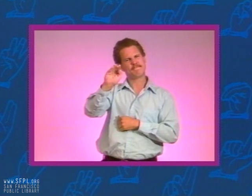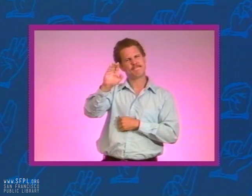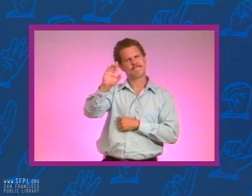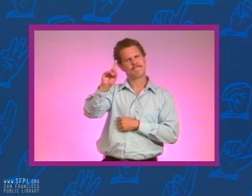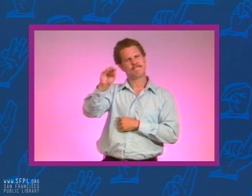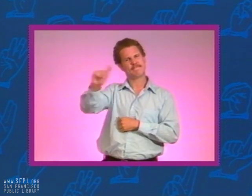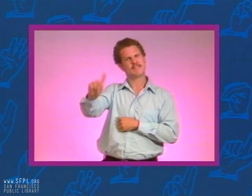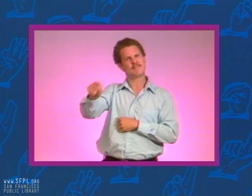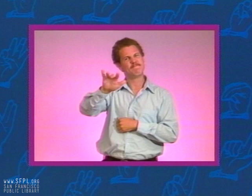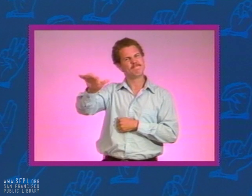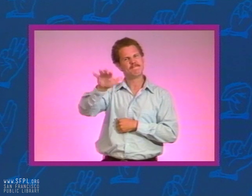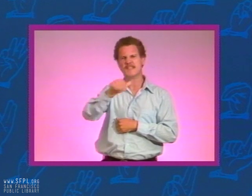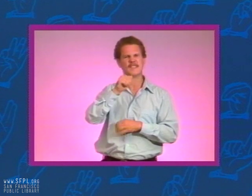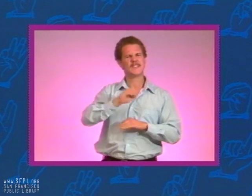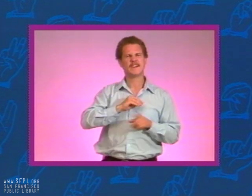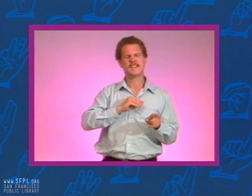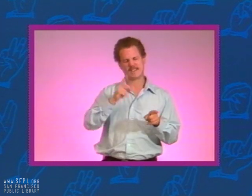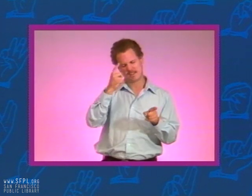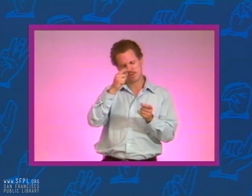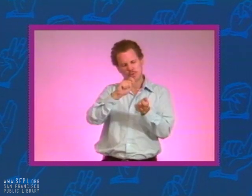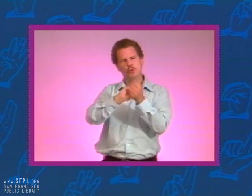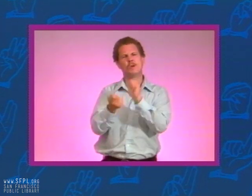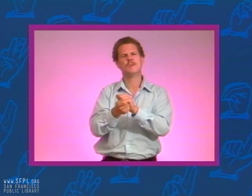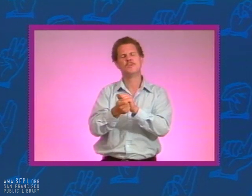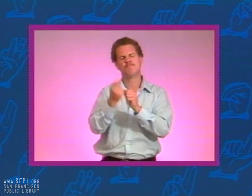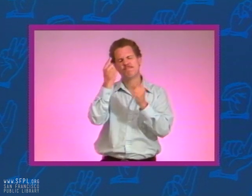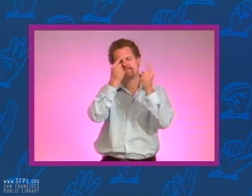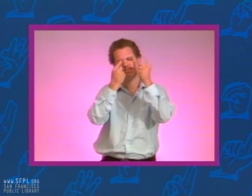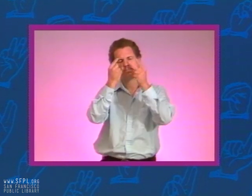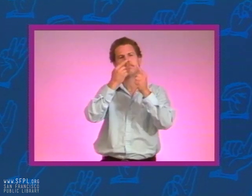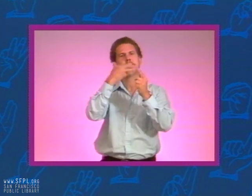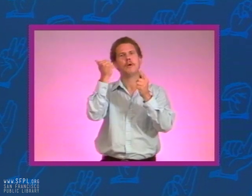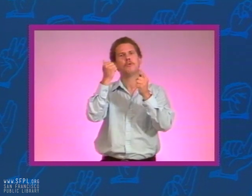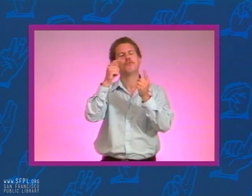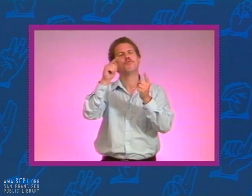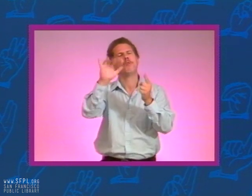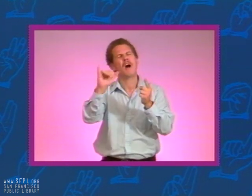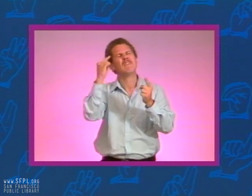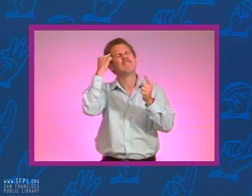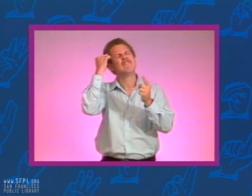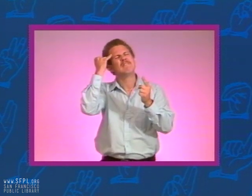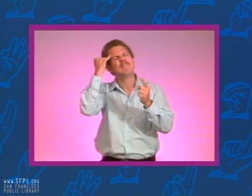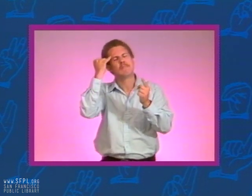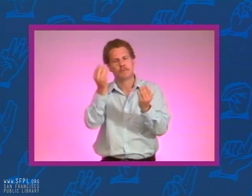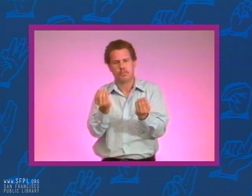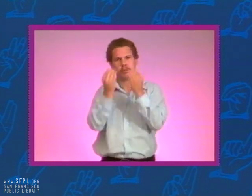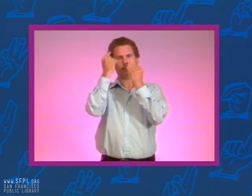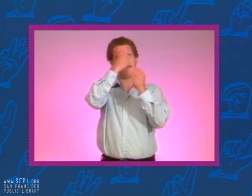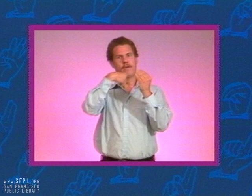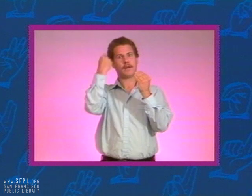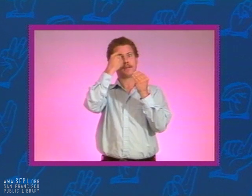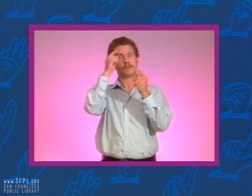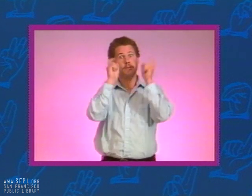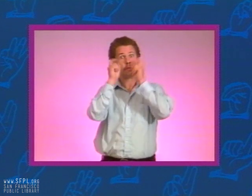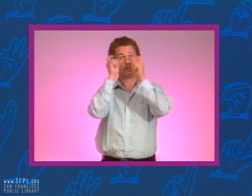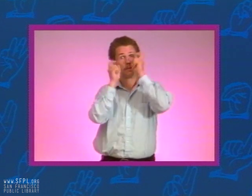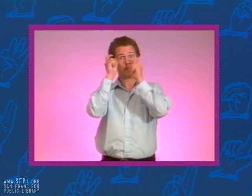example, Gallaudet was dissatisfied with fingerspelling the alphabet and tried to think of a way to improve it. His idea was